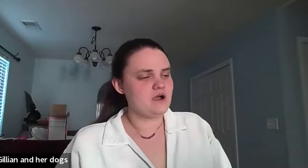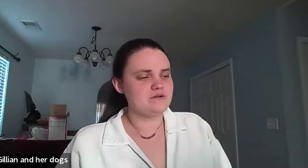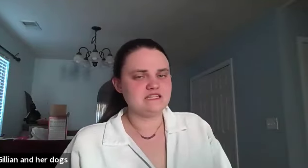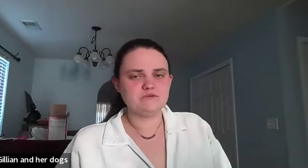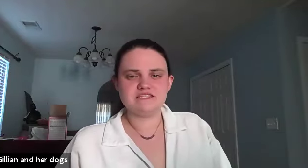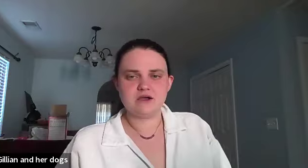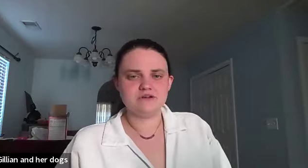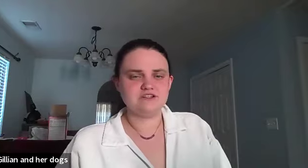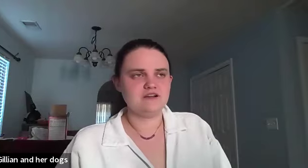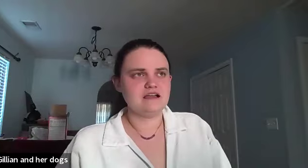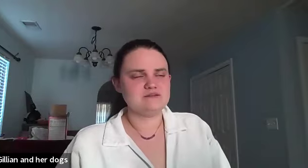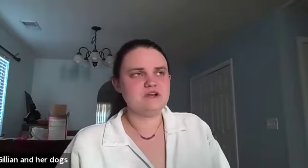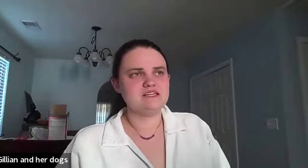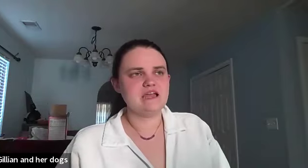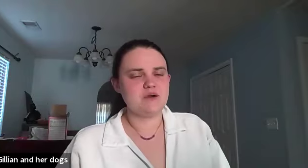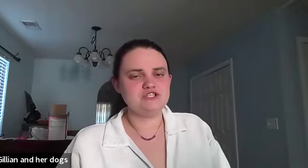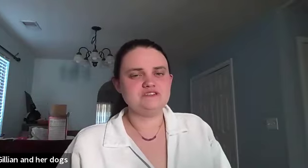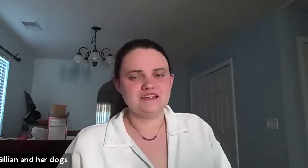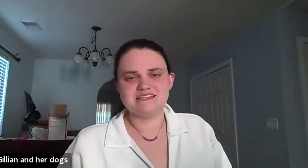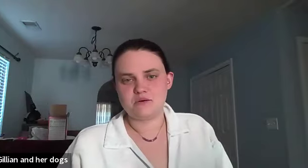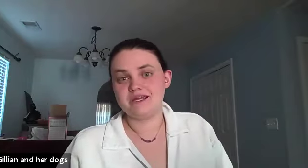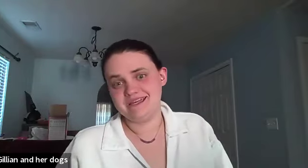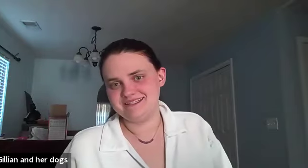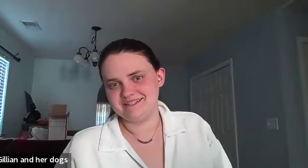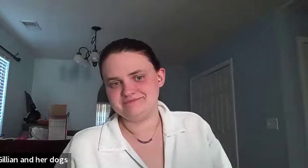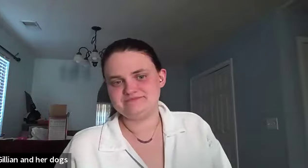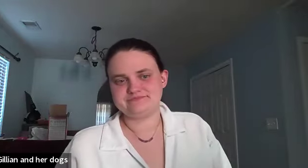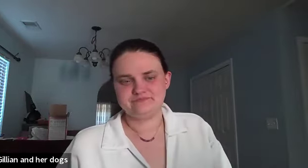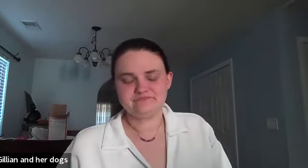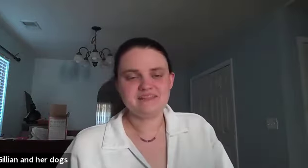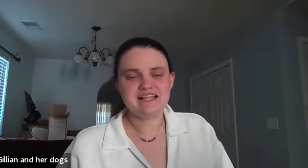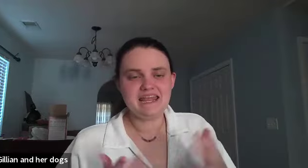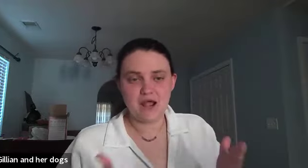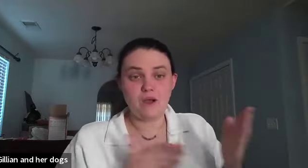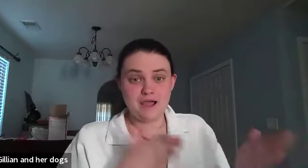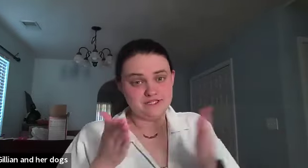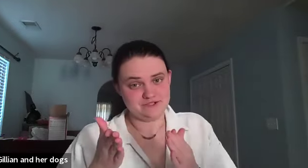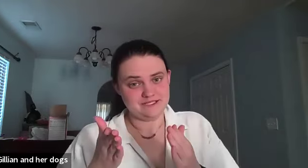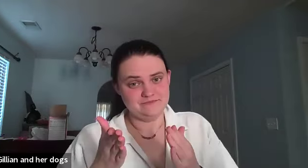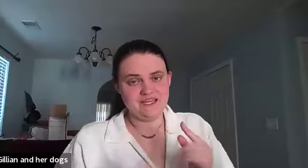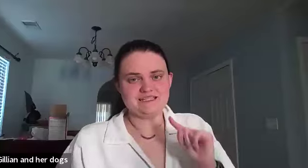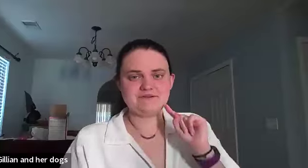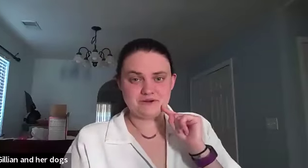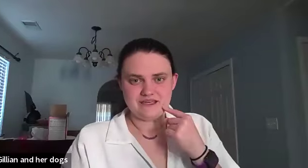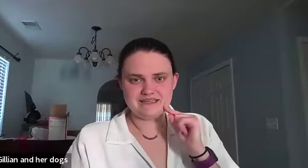I always think with the sour and tart. Someone asked me how would you sign sour candy? And how I would do it is I would go